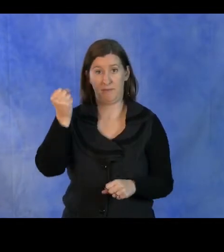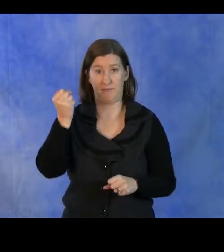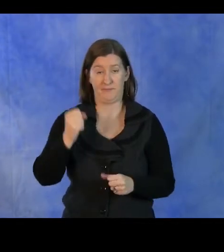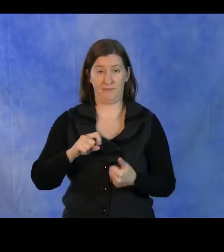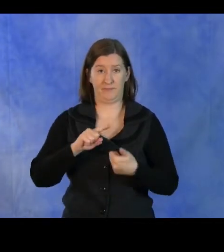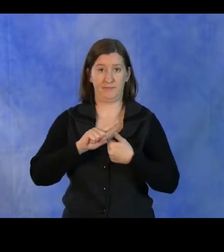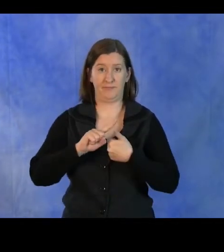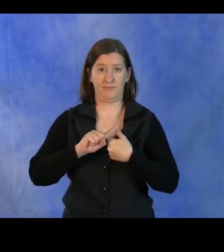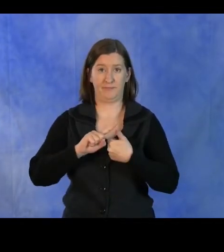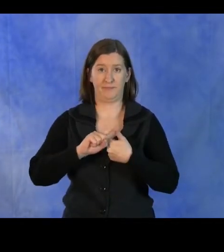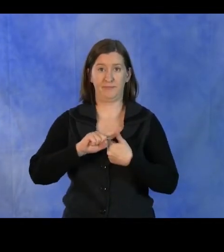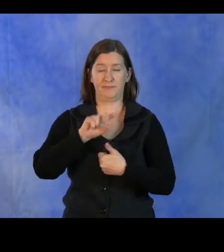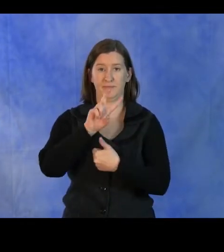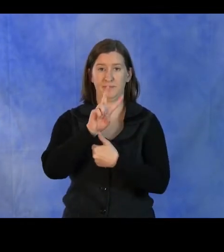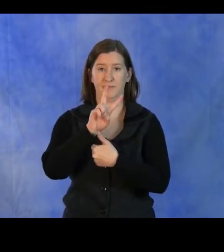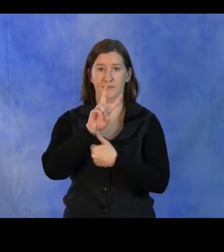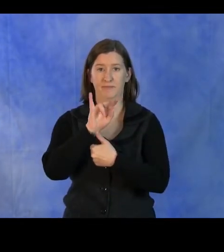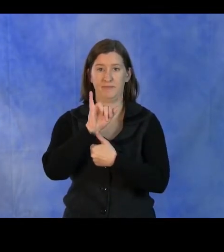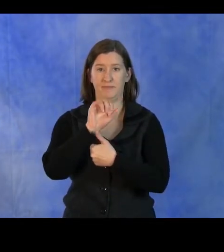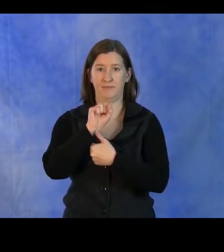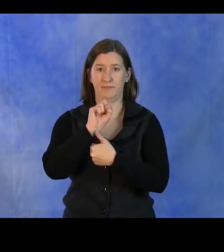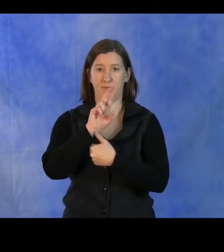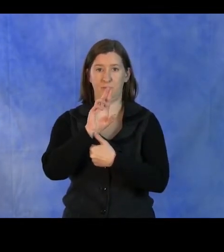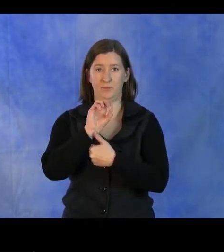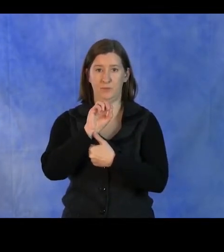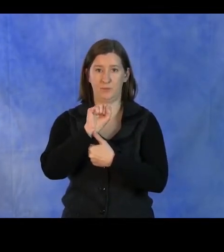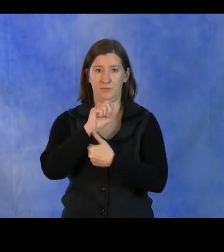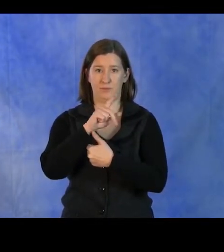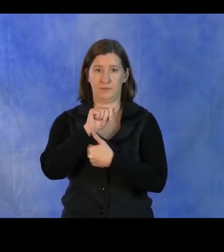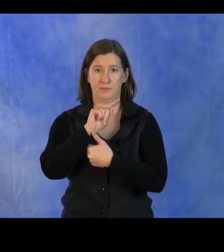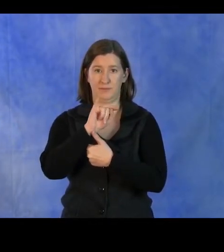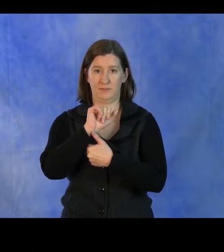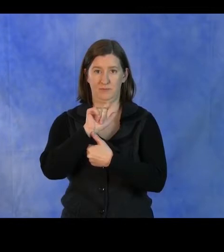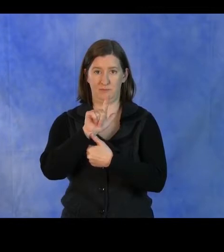So the two parts of working memory